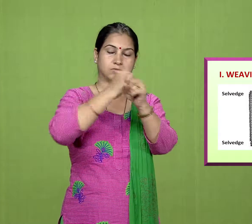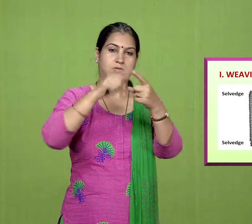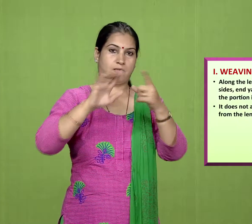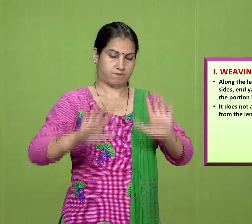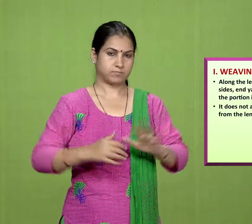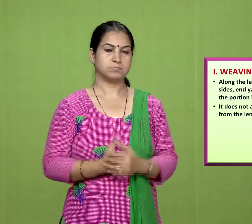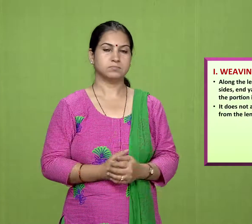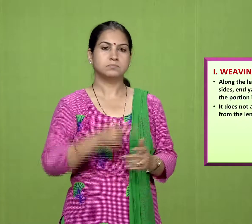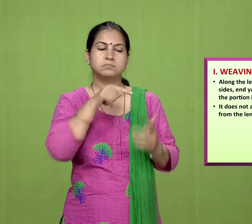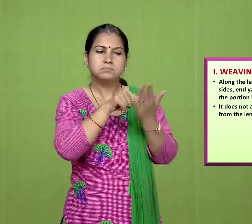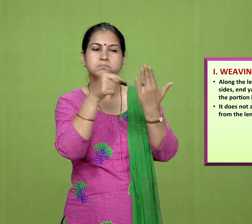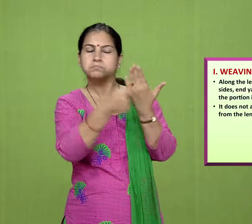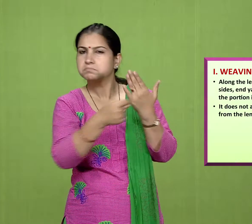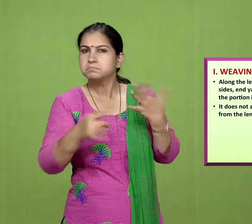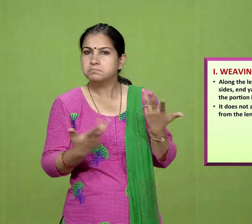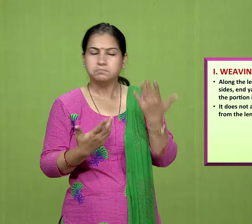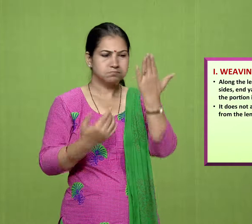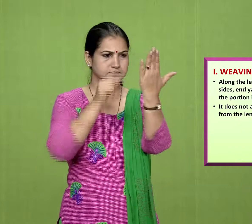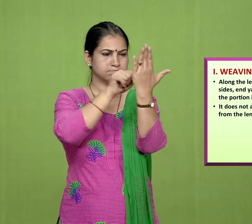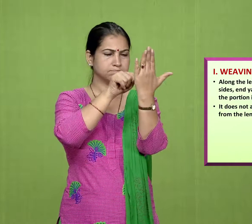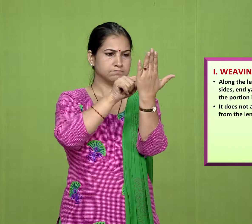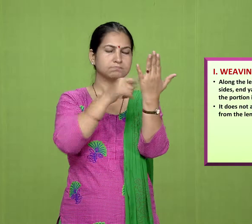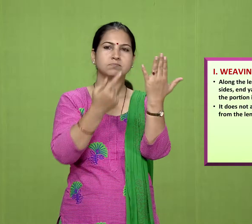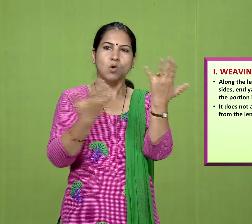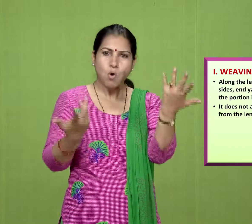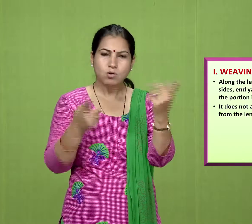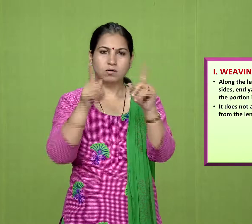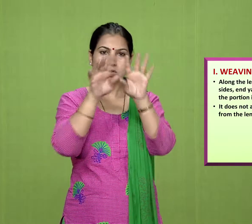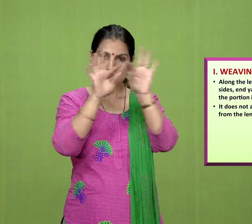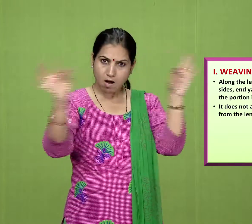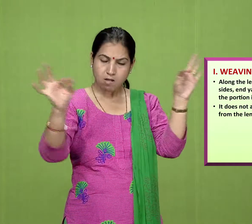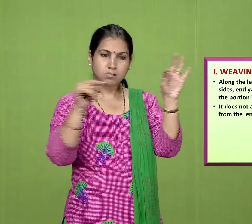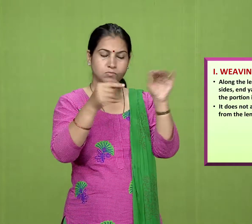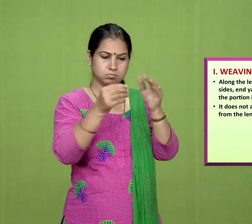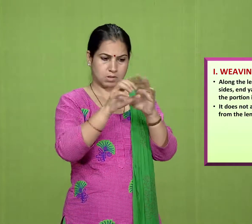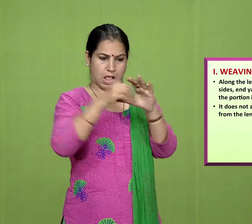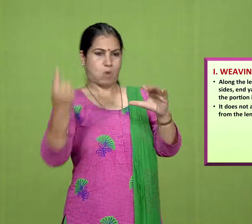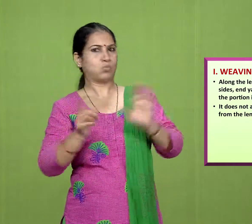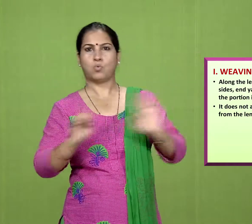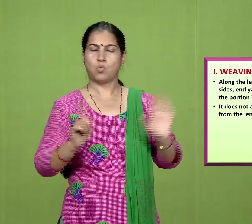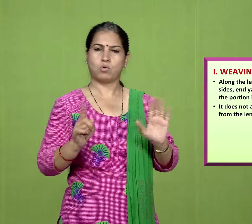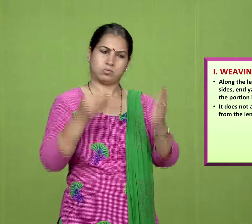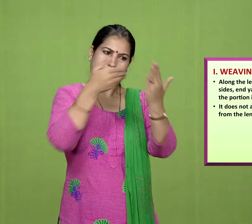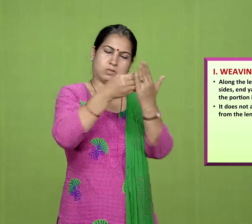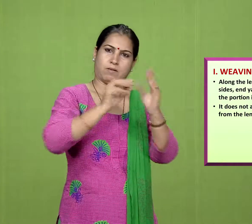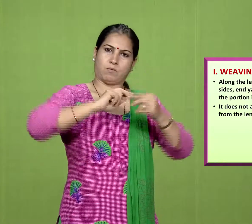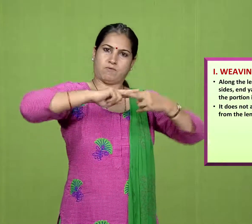It does not allow the fabric or the yarns to come out from the lengthwise